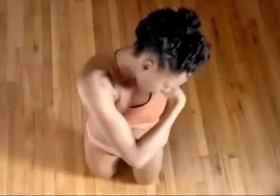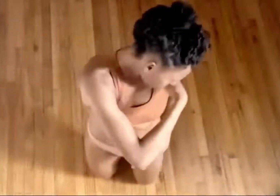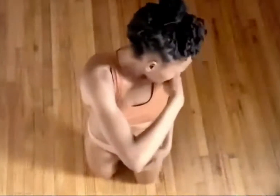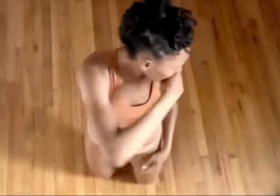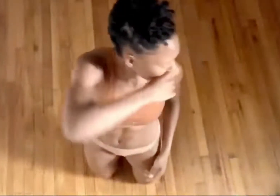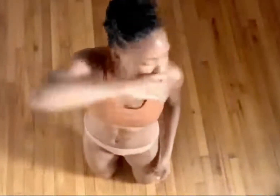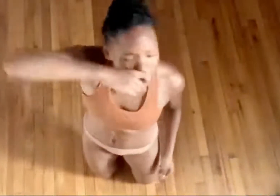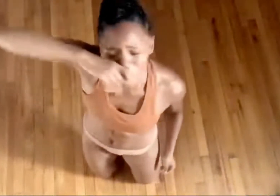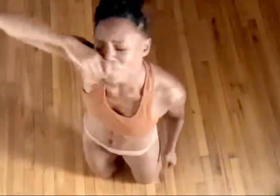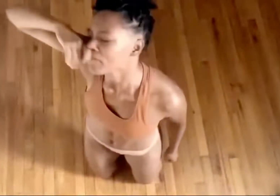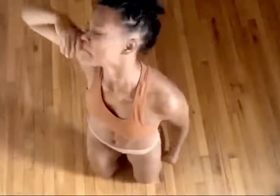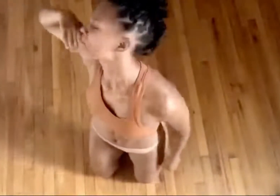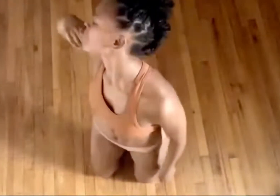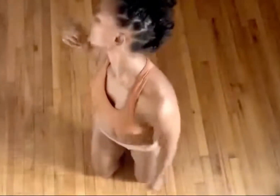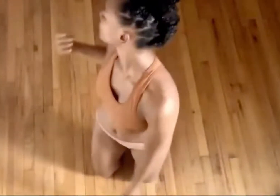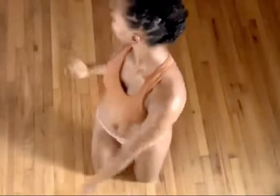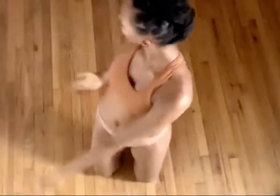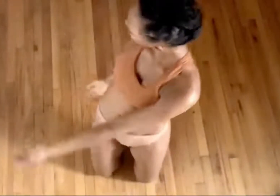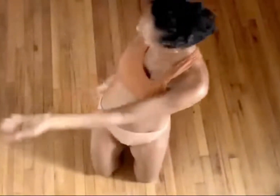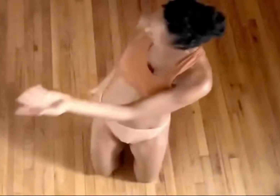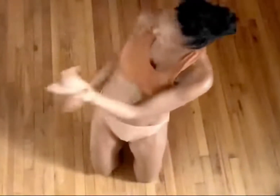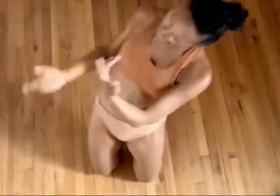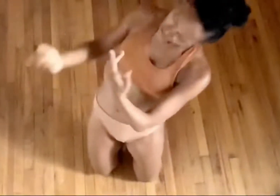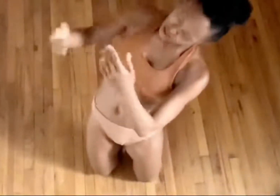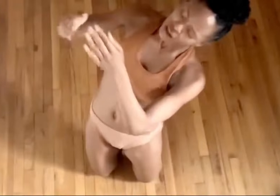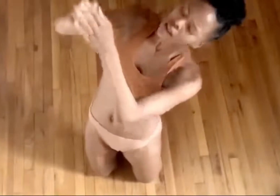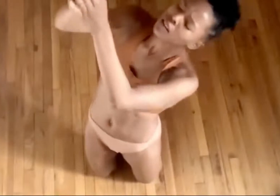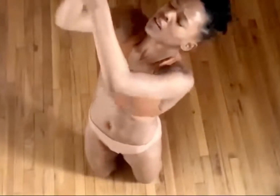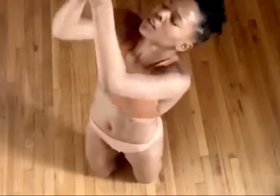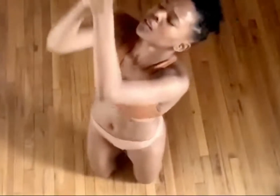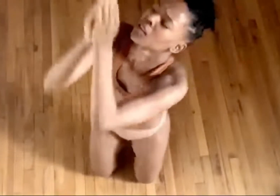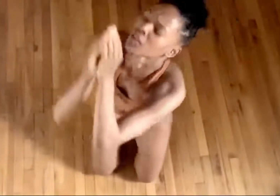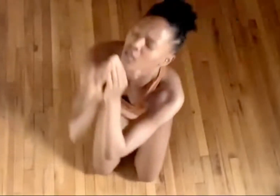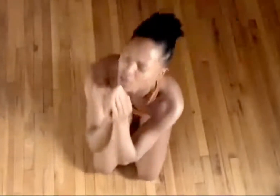There's nothing to be scared.